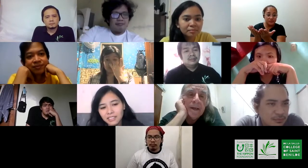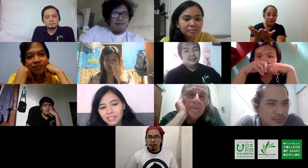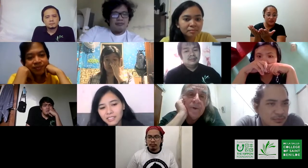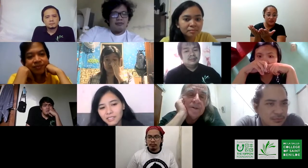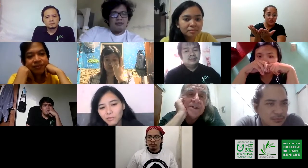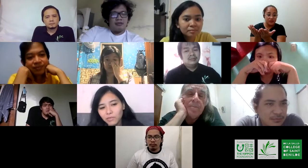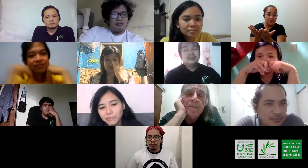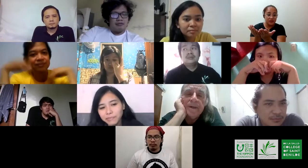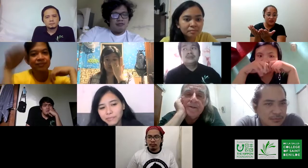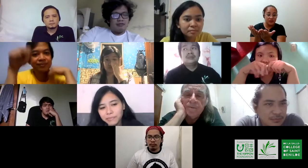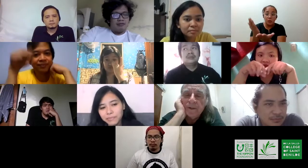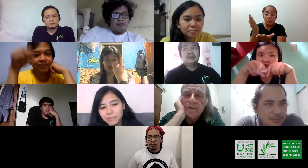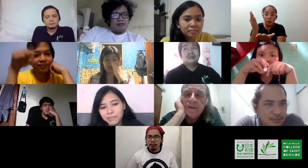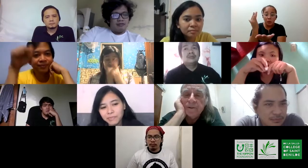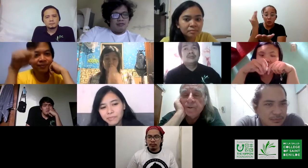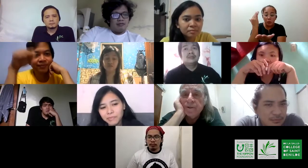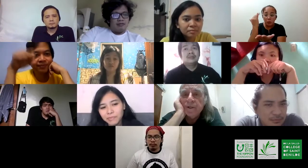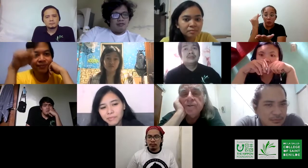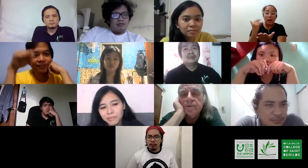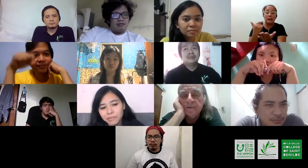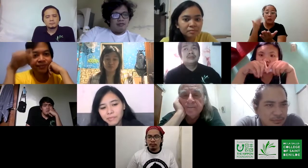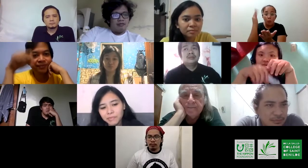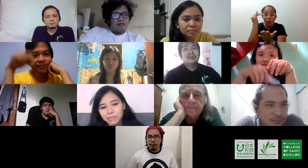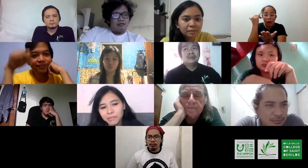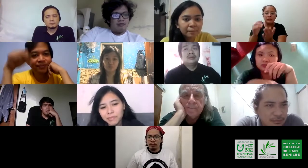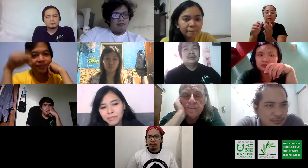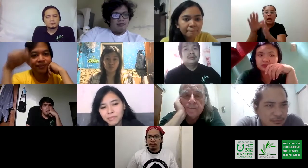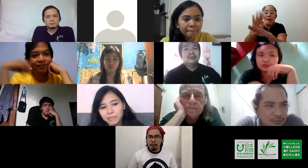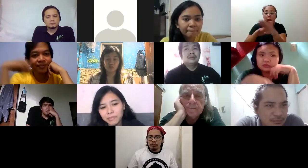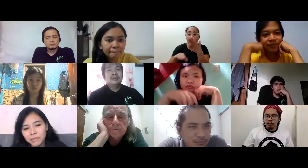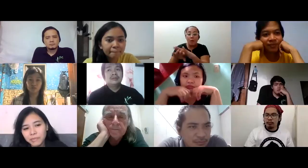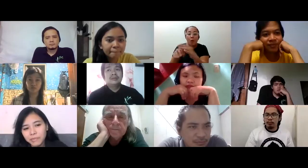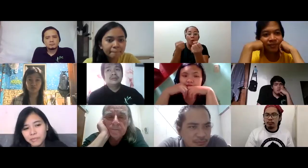The handbook supplements what the teacher teaches.